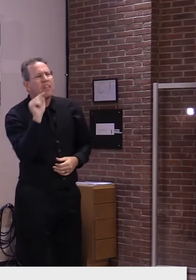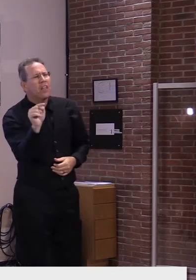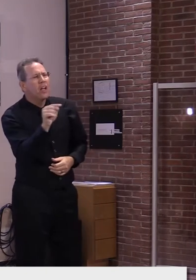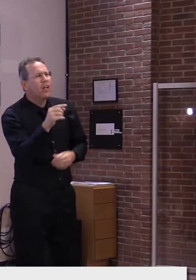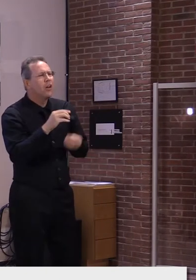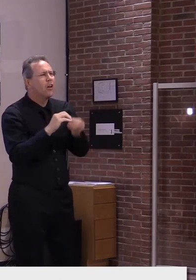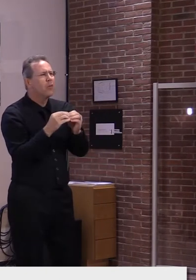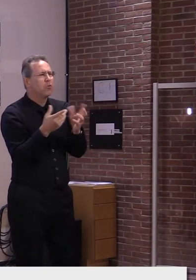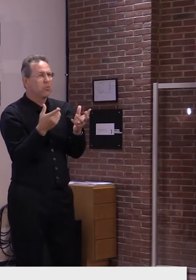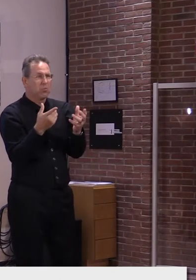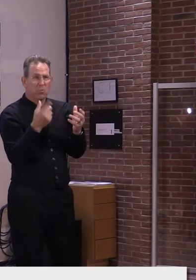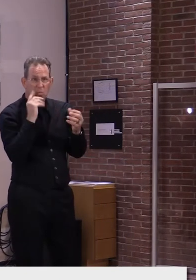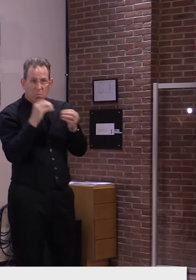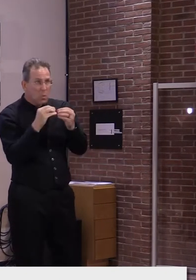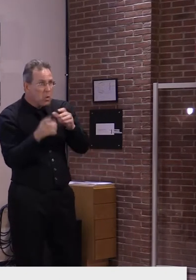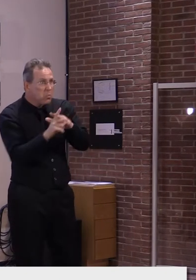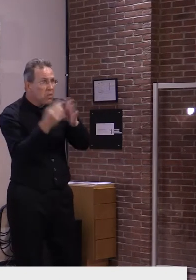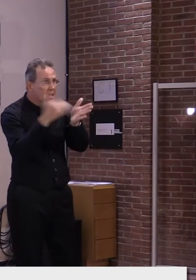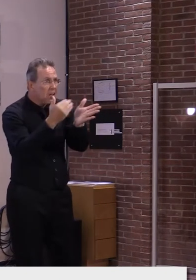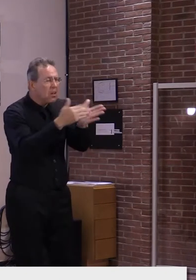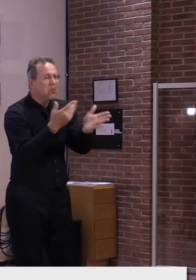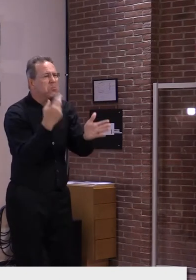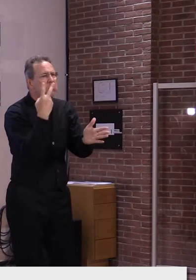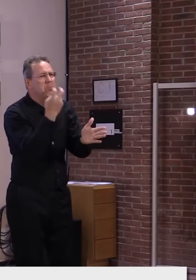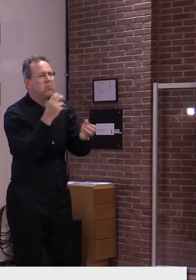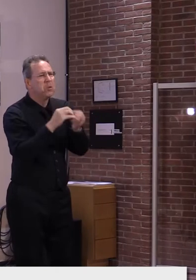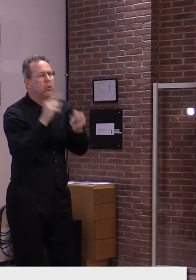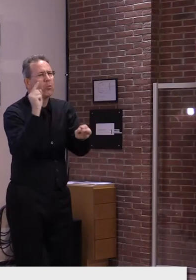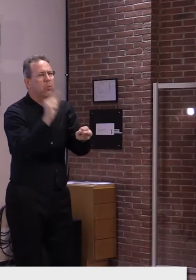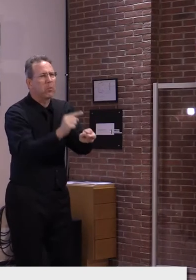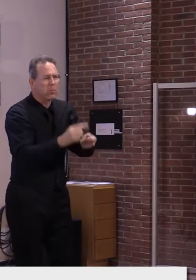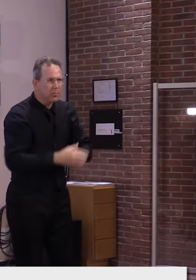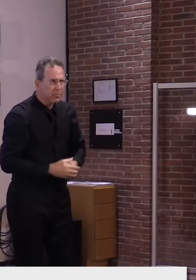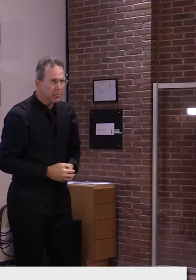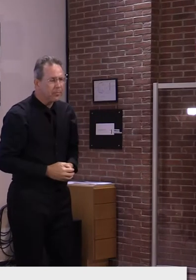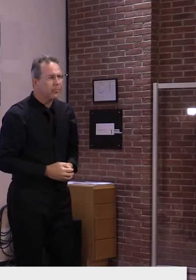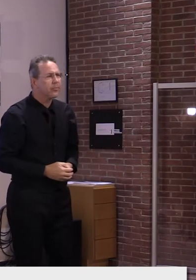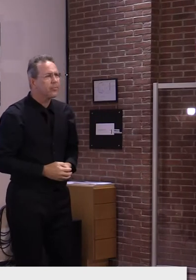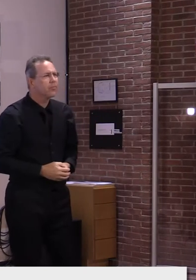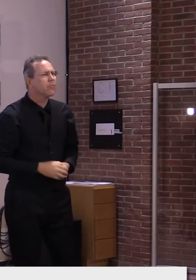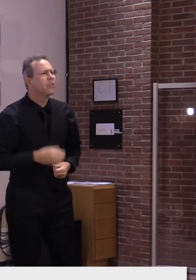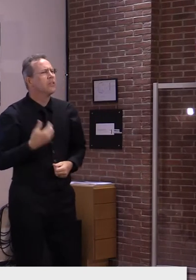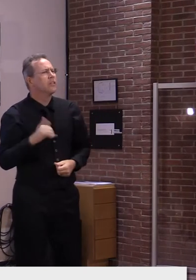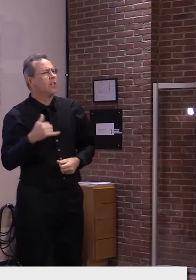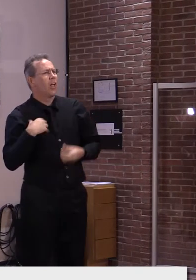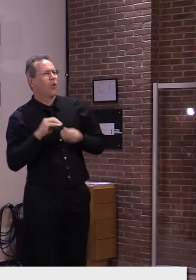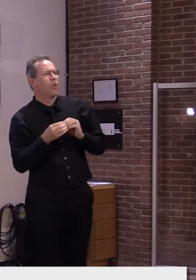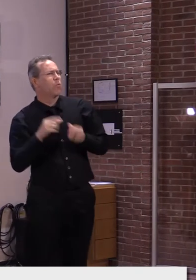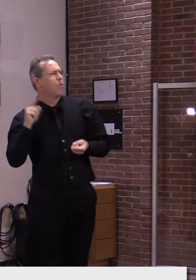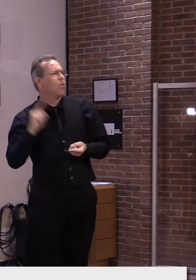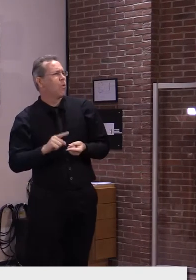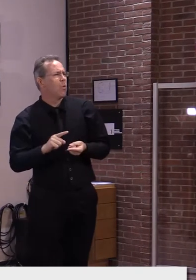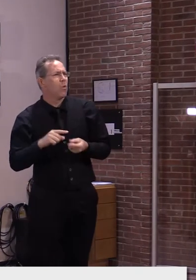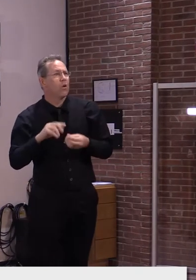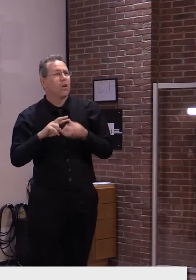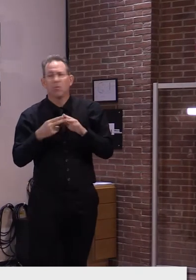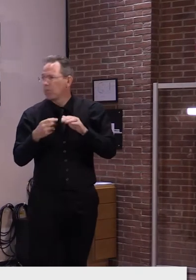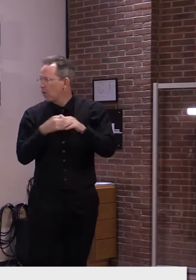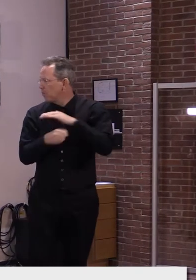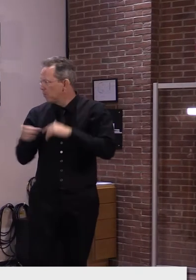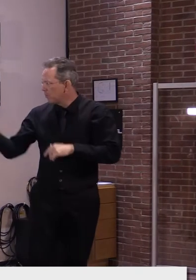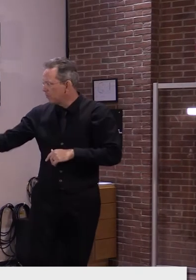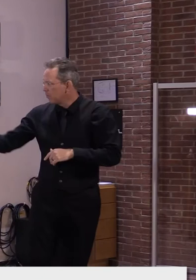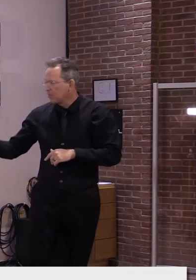June. Vermont continues to have the lowest COVID-19 hospitalization rate in the country. This past week, our hospitalization